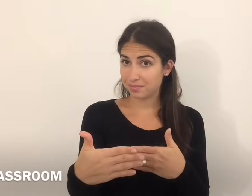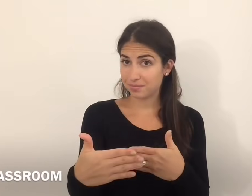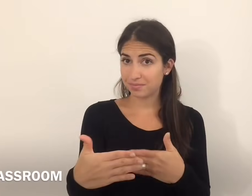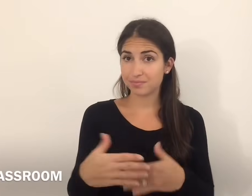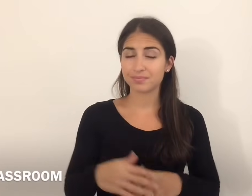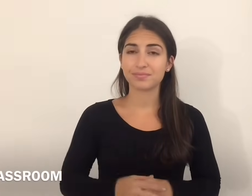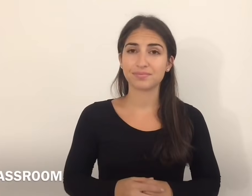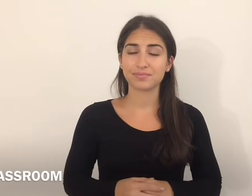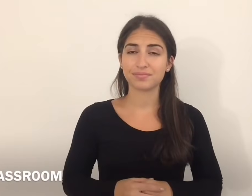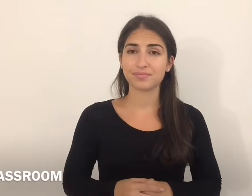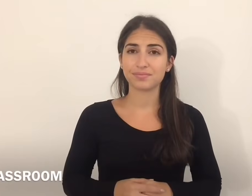Classroom.